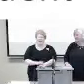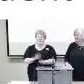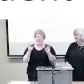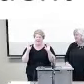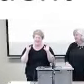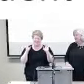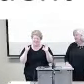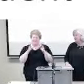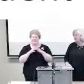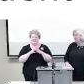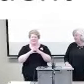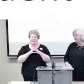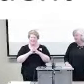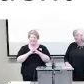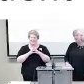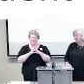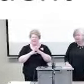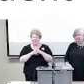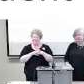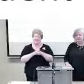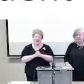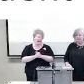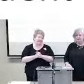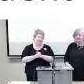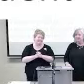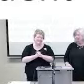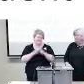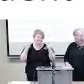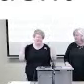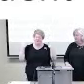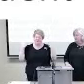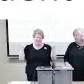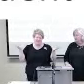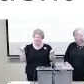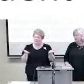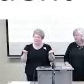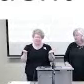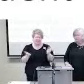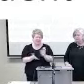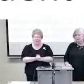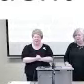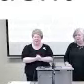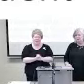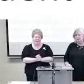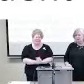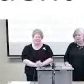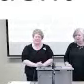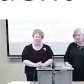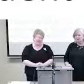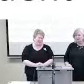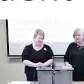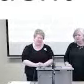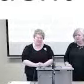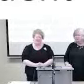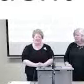i'm not a doctor but i recommend at least nine for for young adults um at least